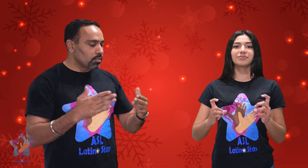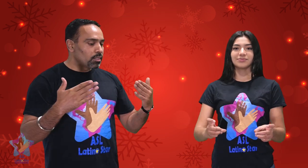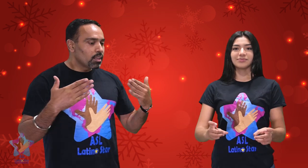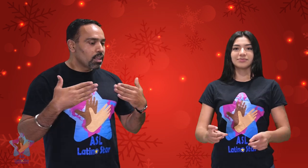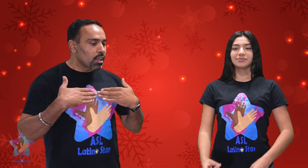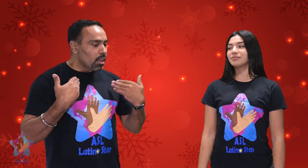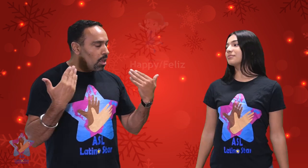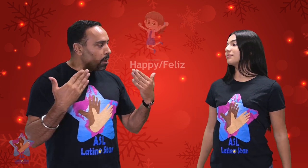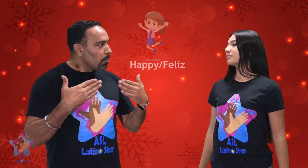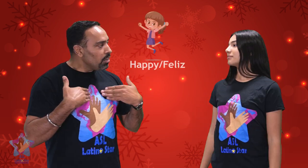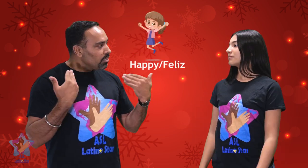Happy.